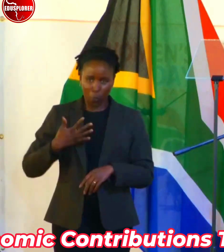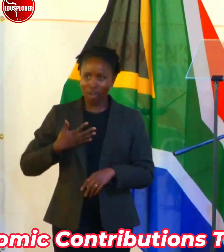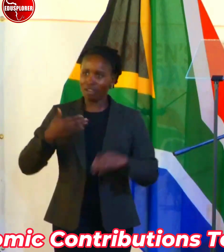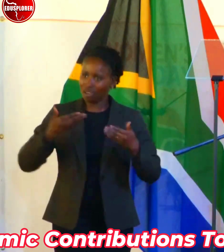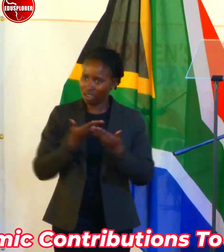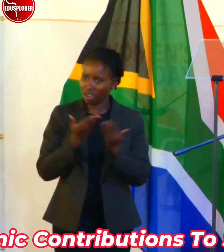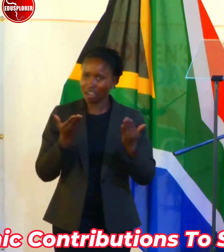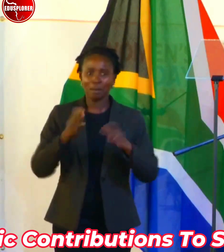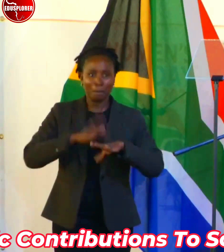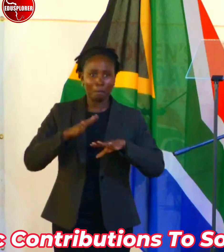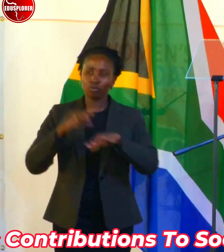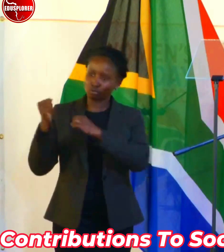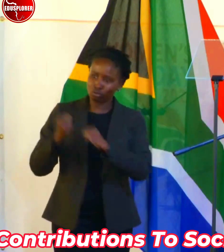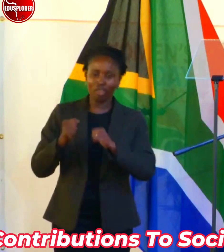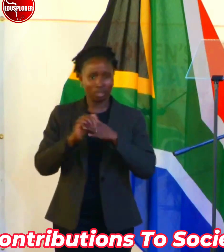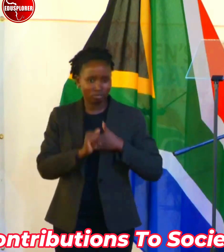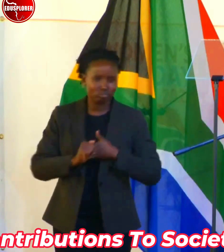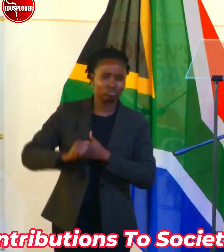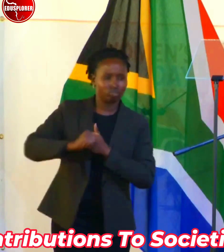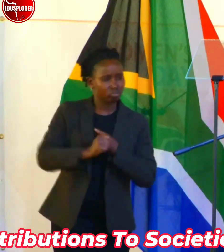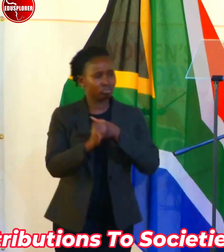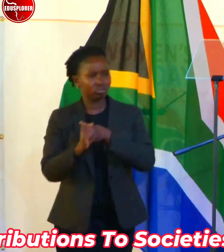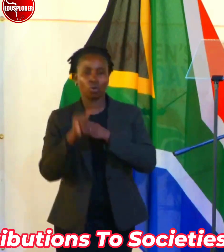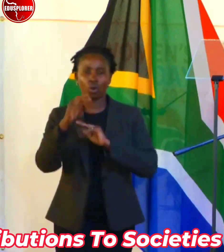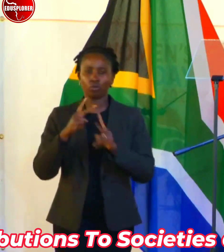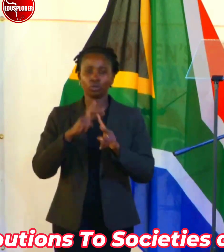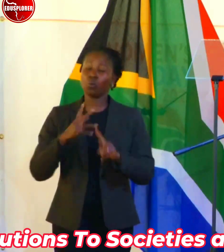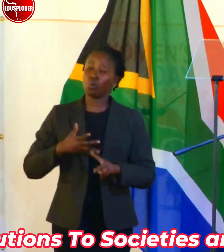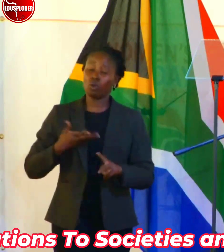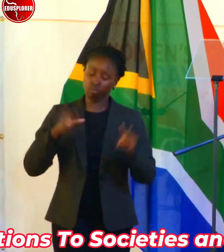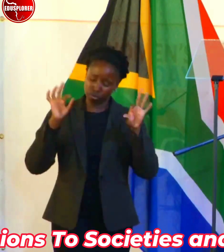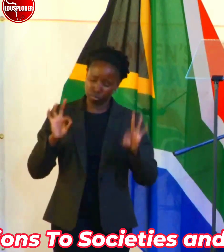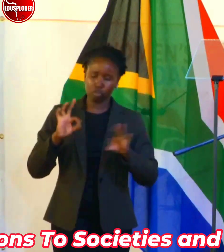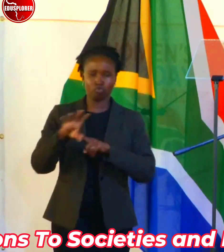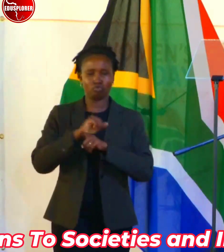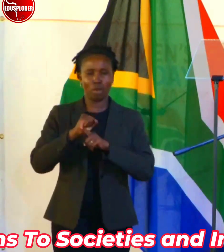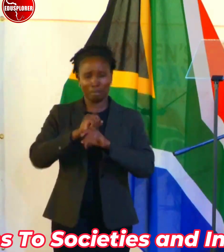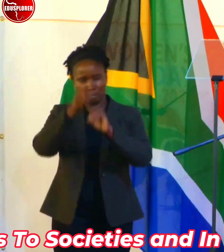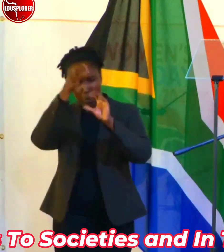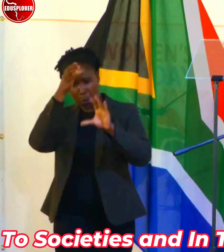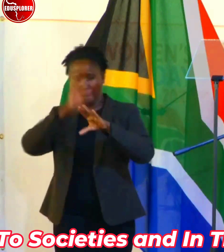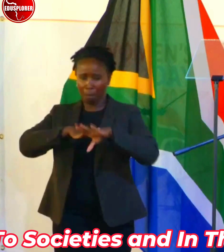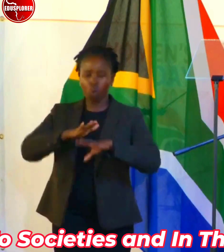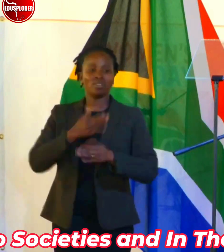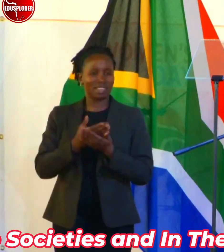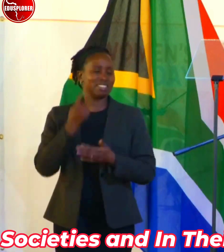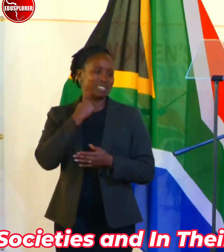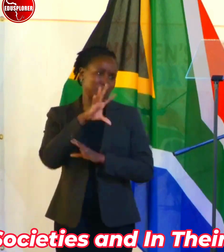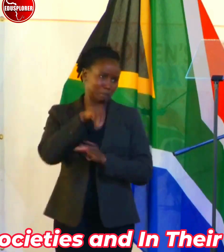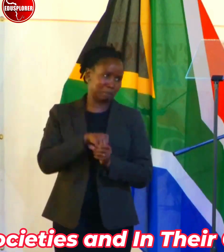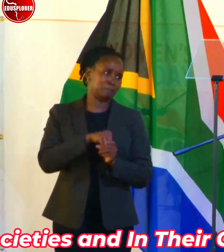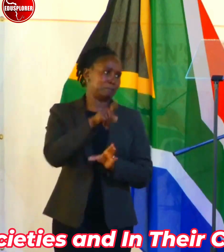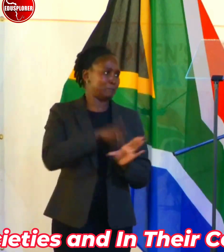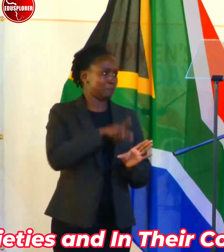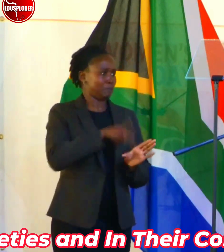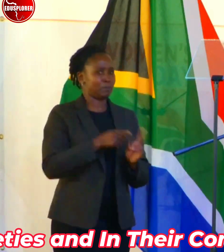and to have them well prepared and well trained and well resource to be able to participate